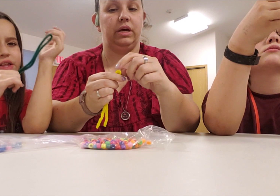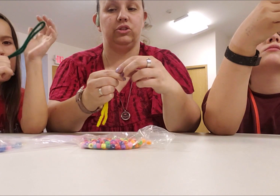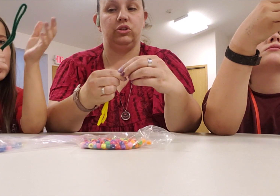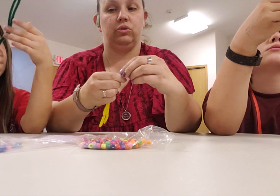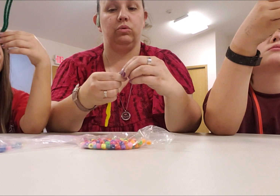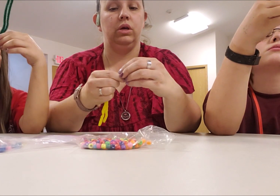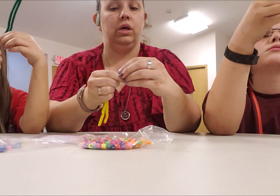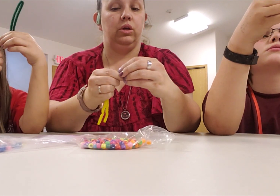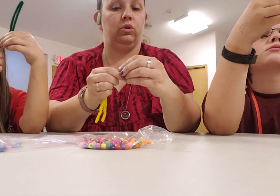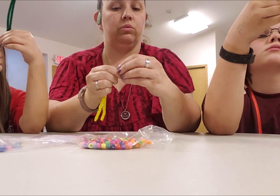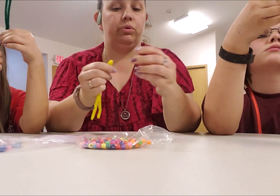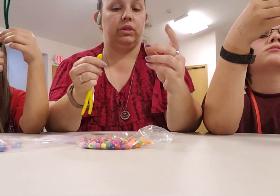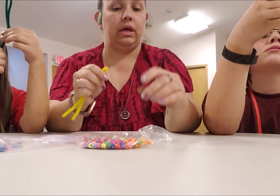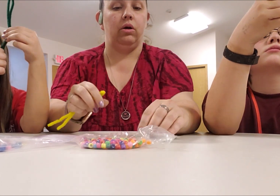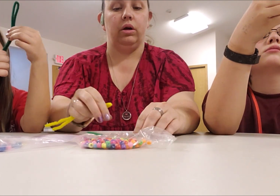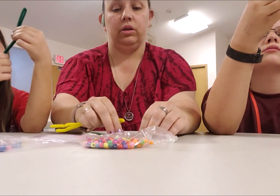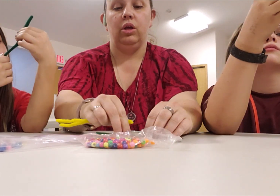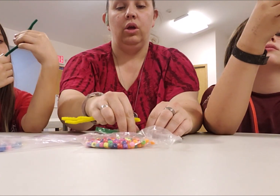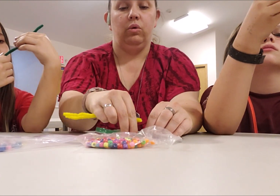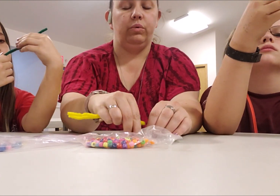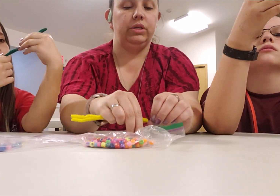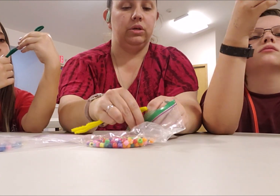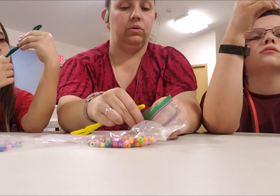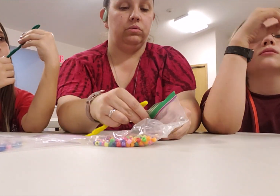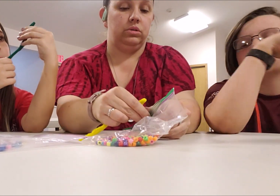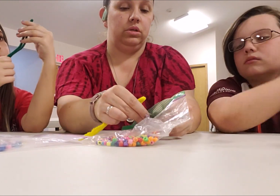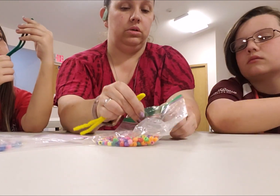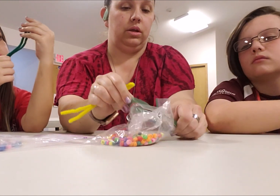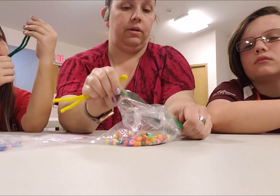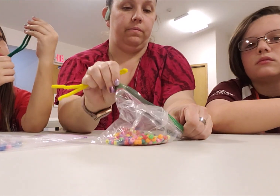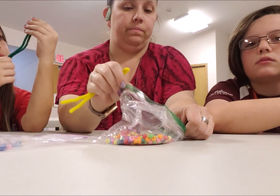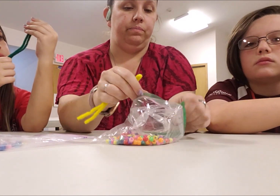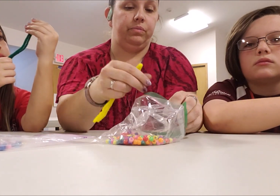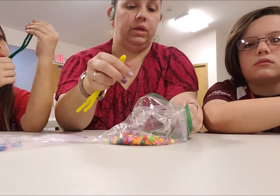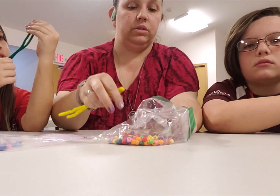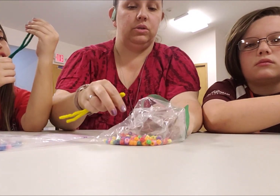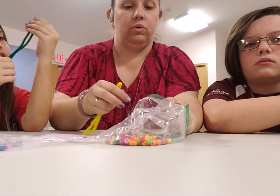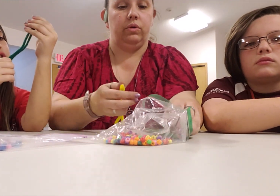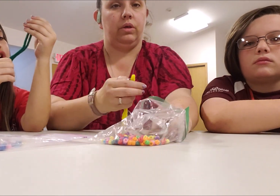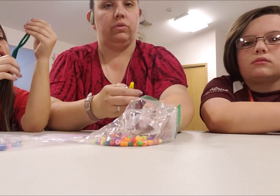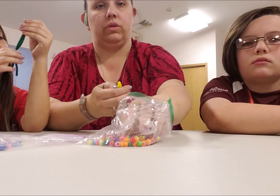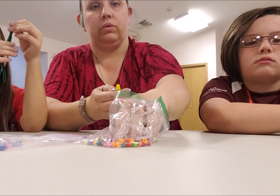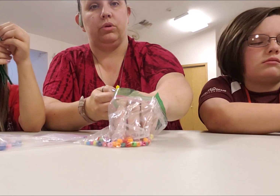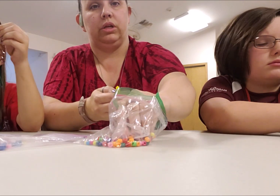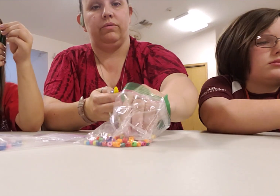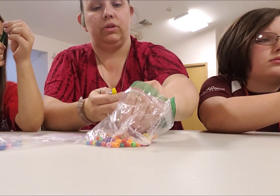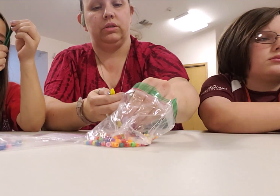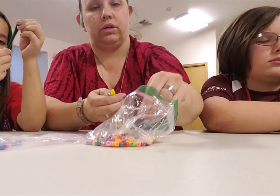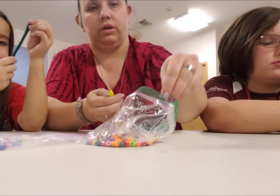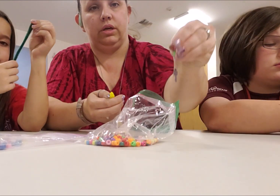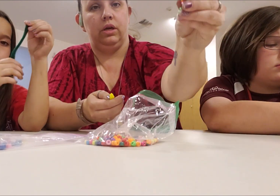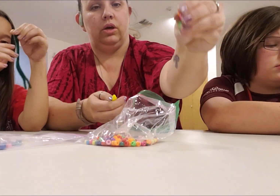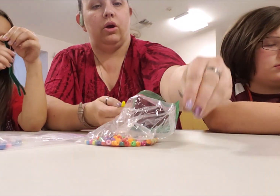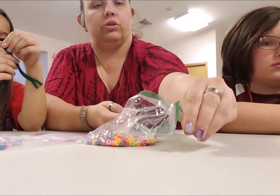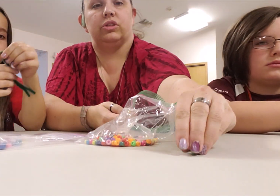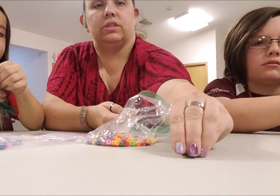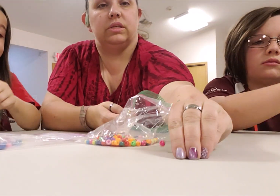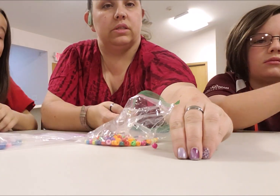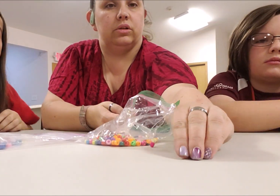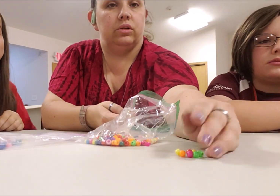it to, you can put that on. We don't. So the other thing that we're going to need for these, are just these little